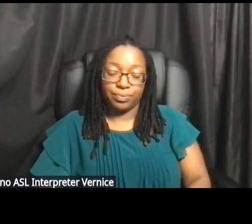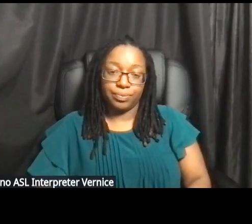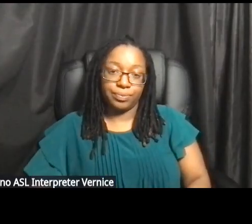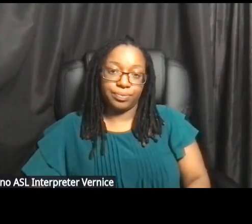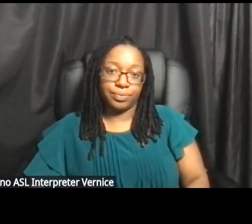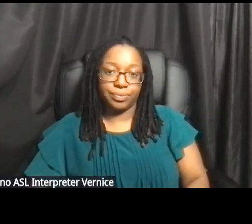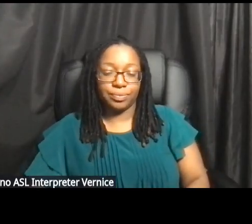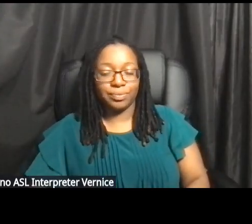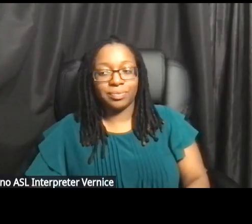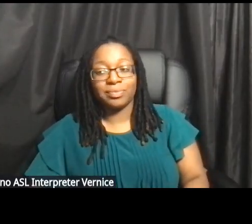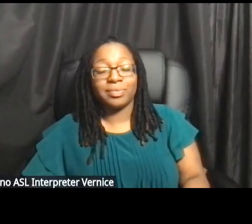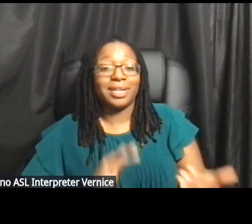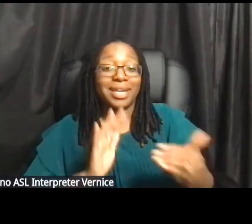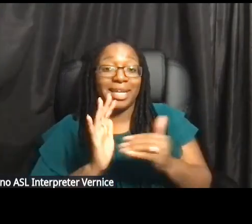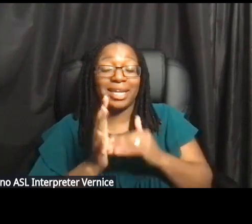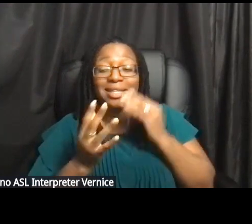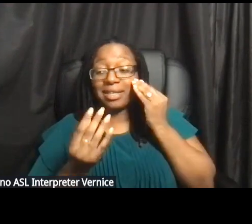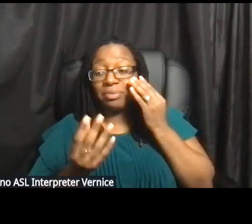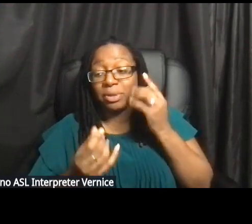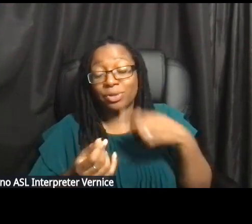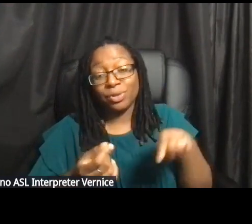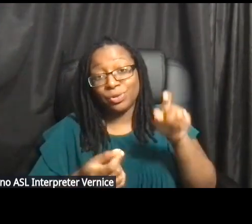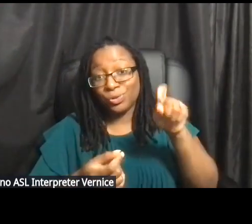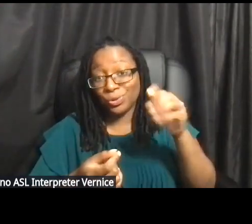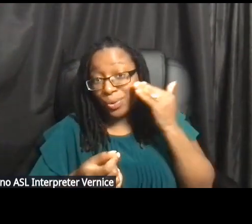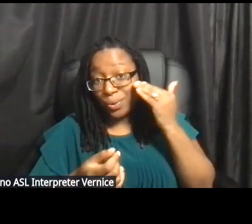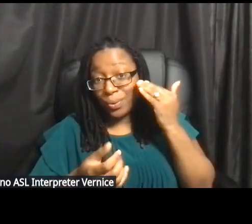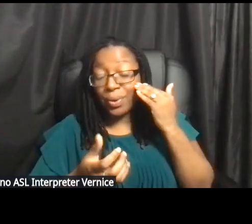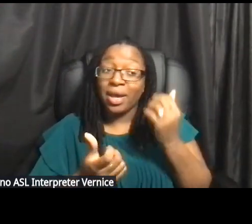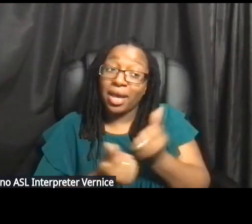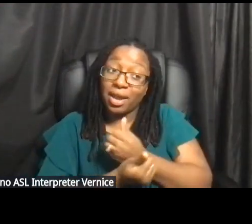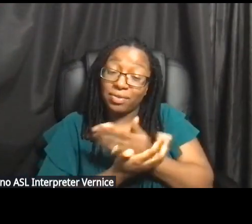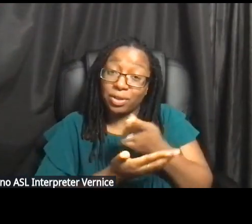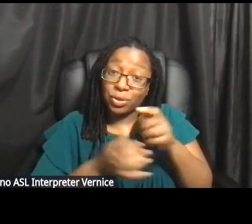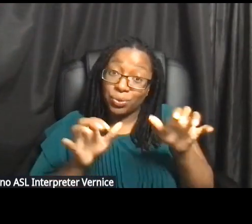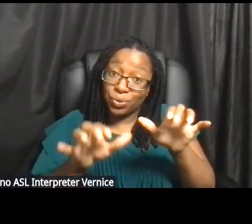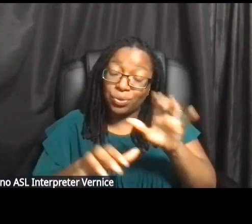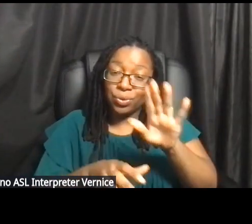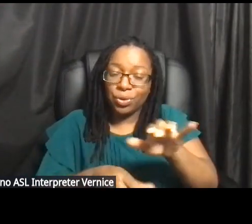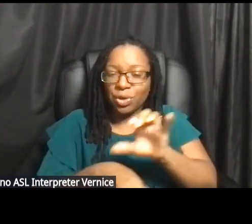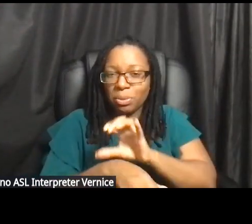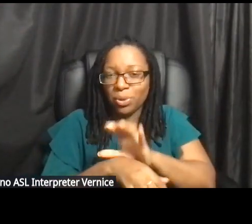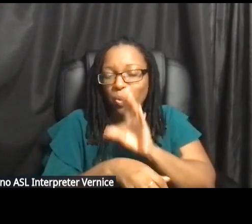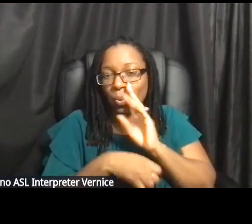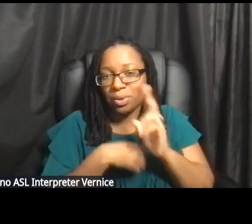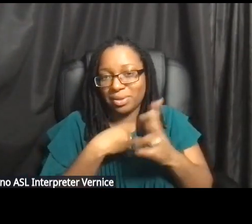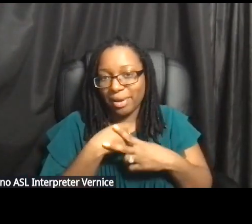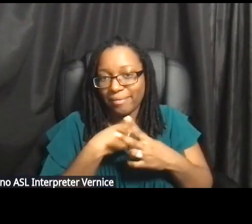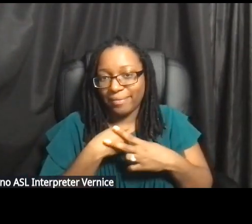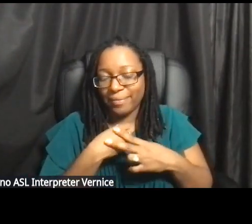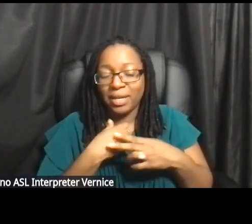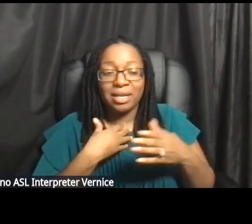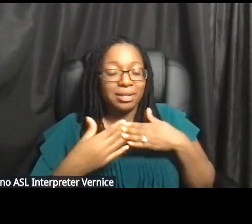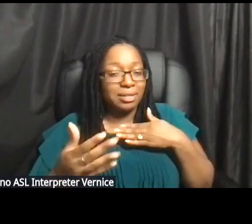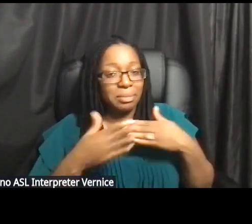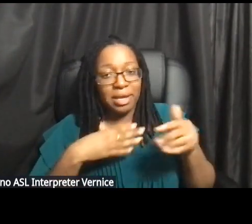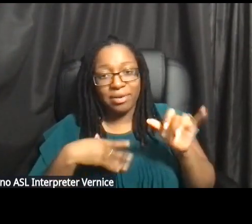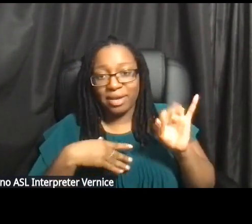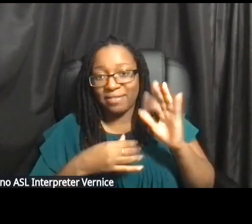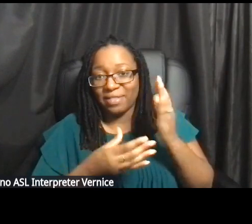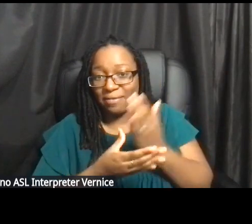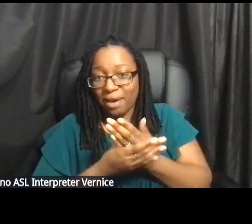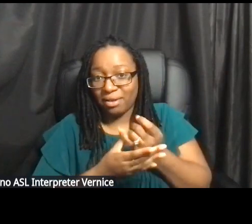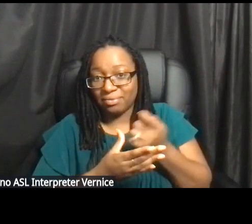just like information that you should know. Almost everything you do leaves a trace on your computer. Even if you delete a file, the evidence of that